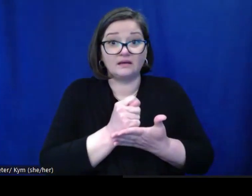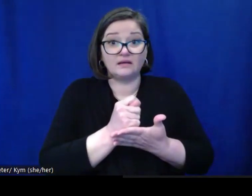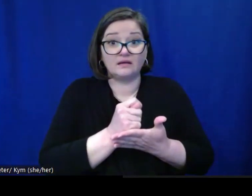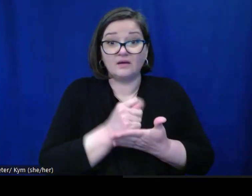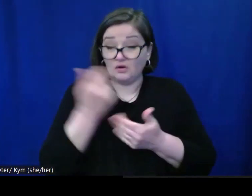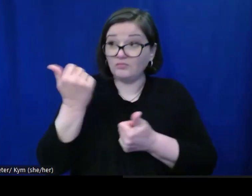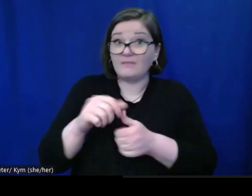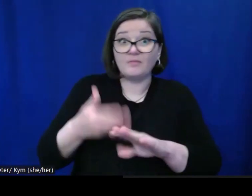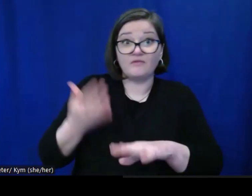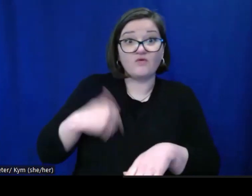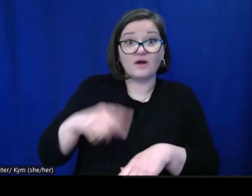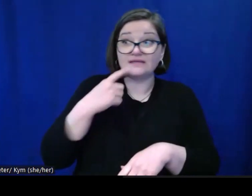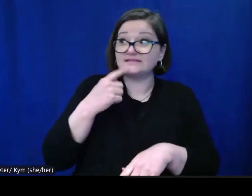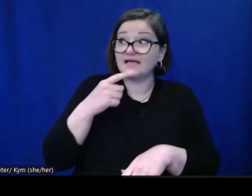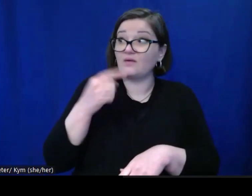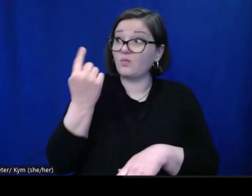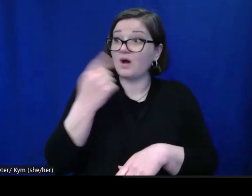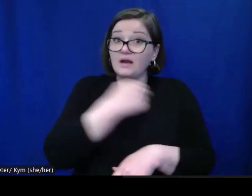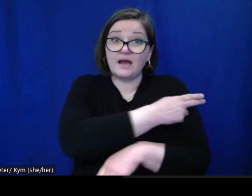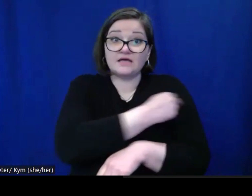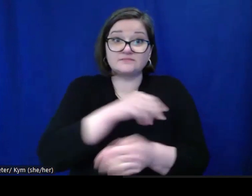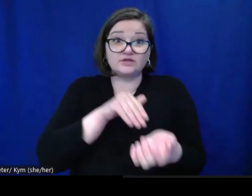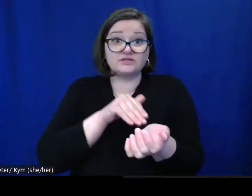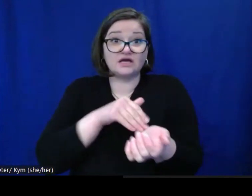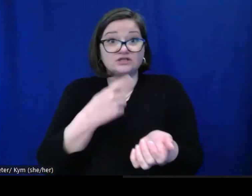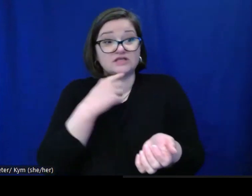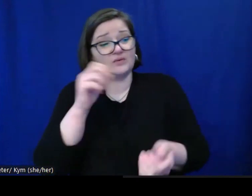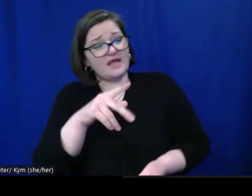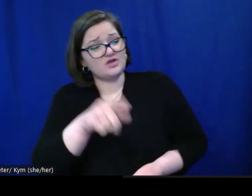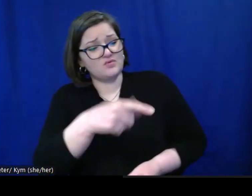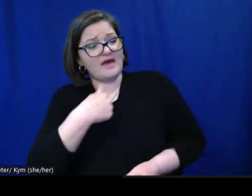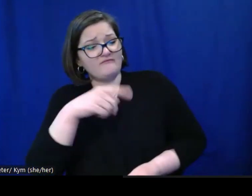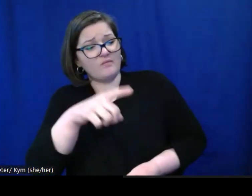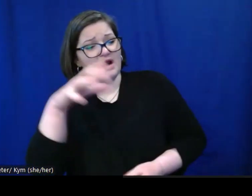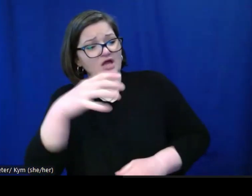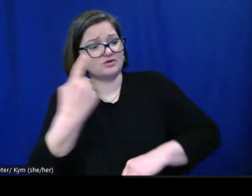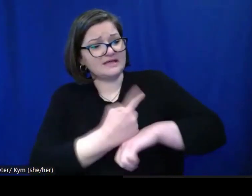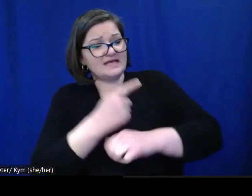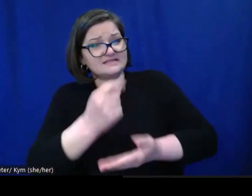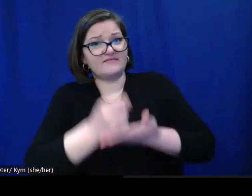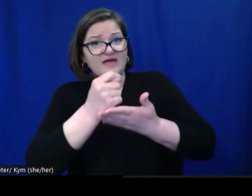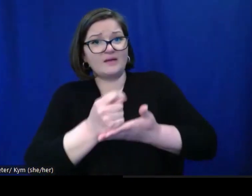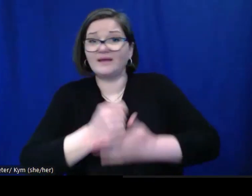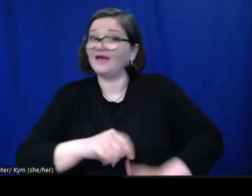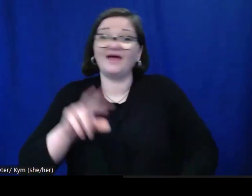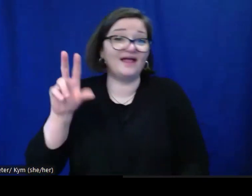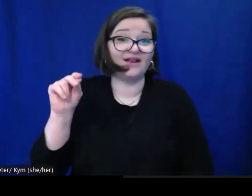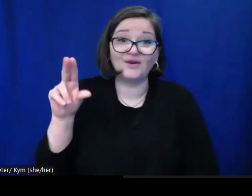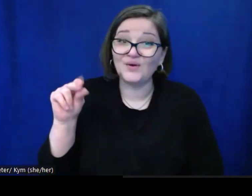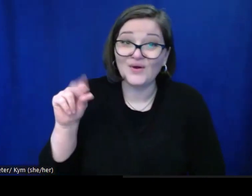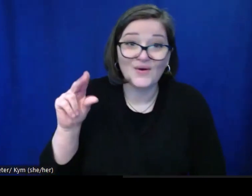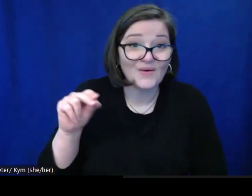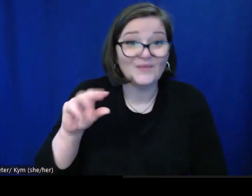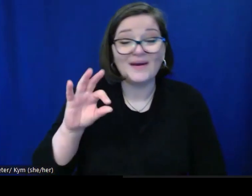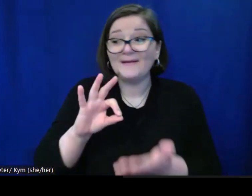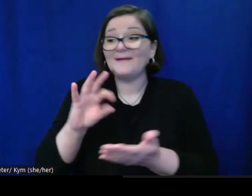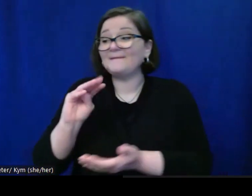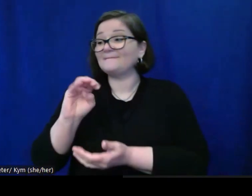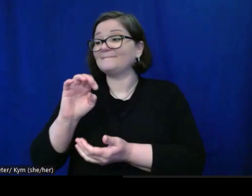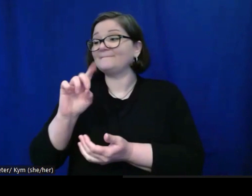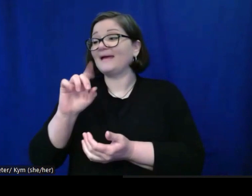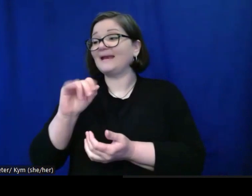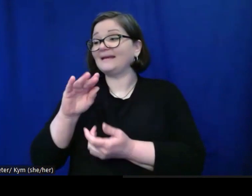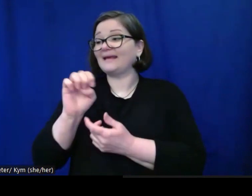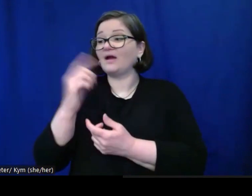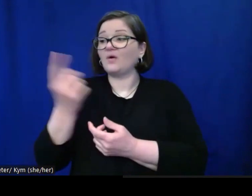said that the hospital doctor tells you you have 100 days of therapy? Oh no, Medicare only pays 100% for